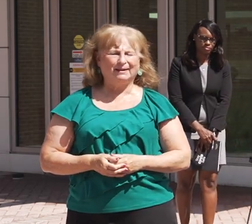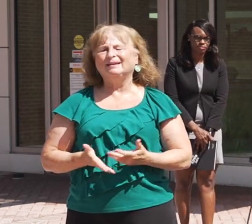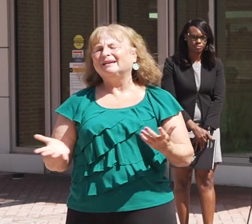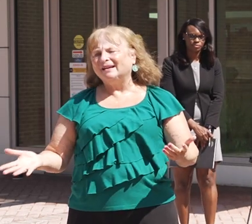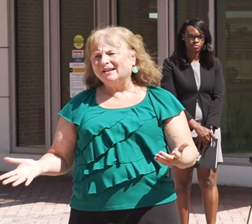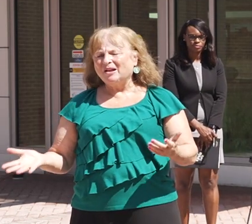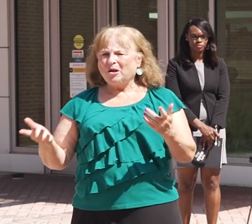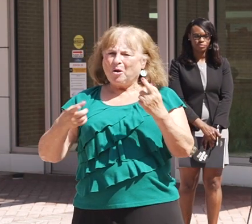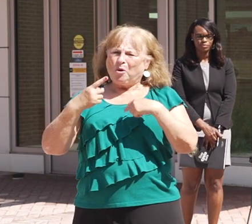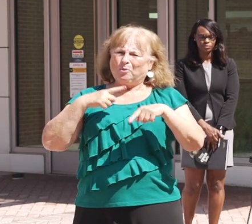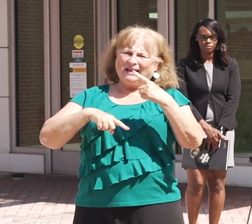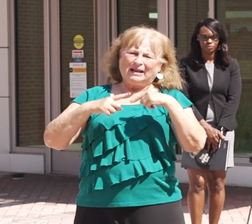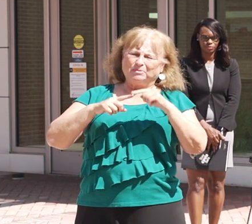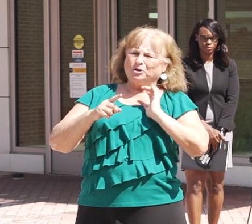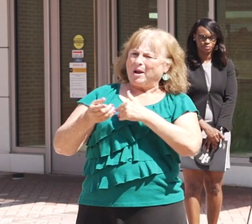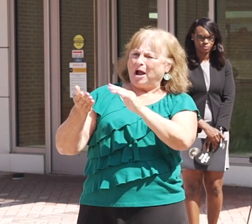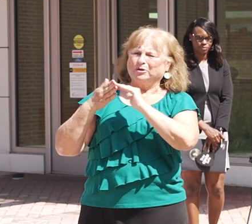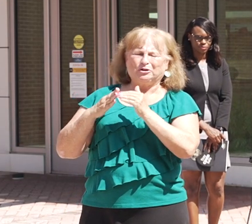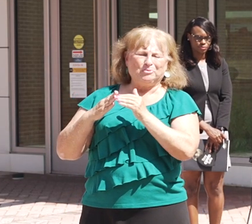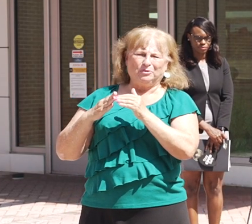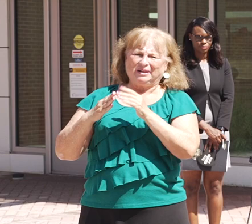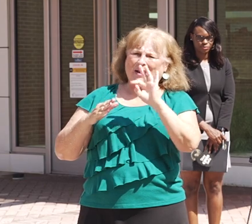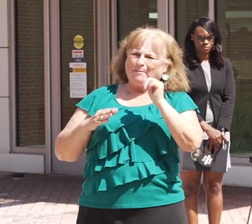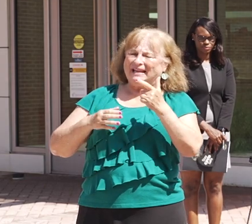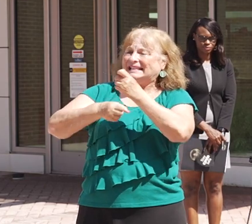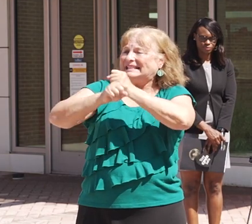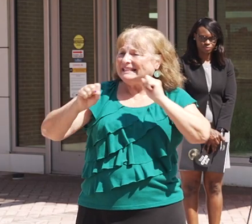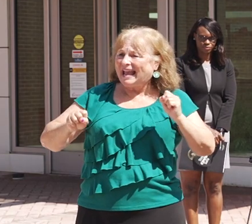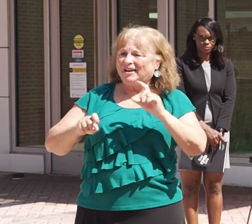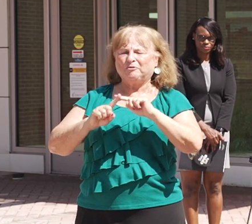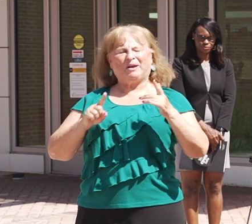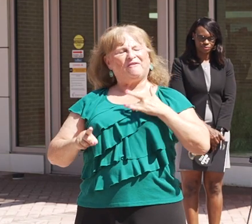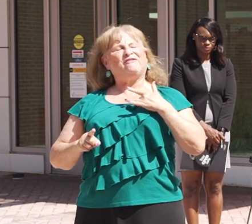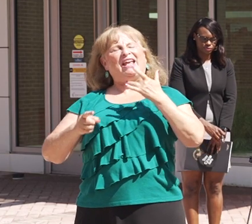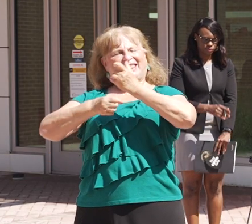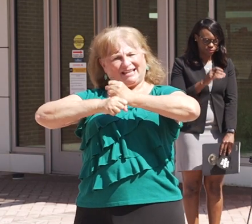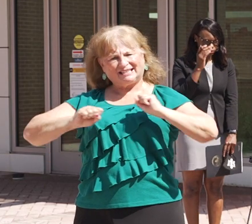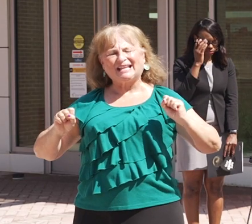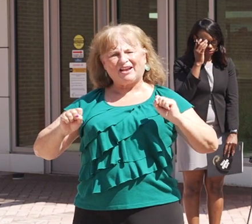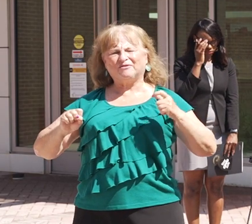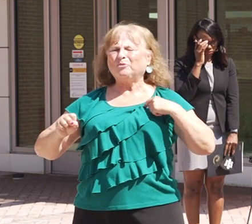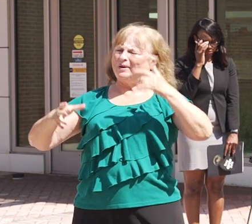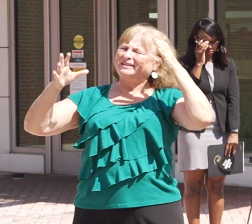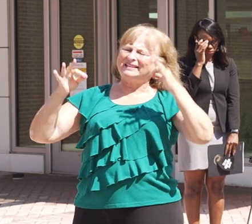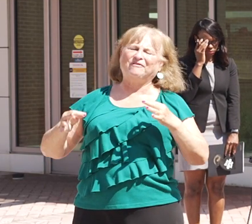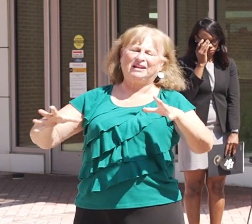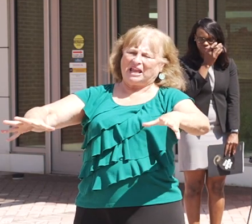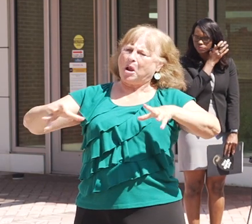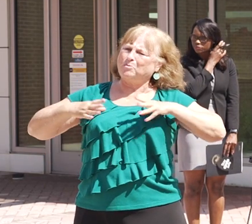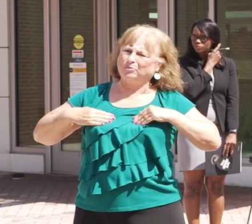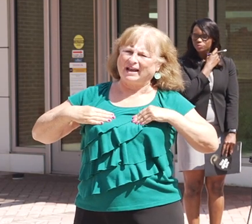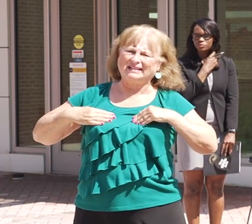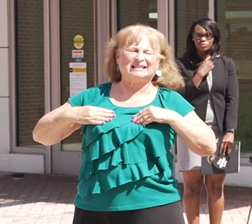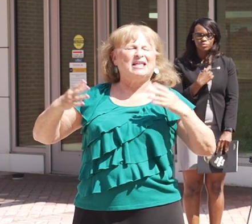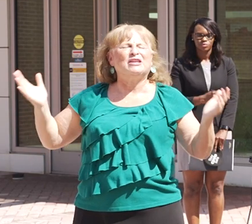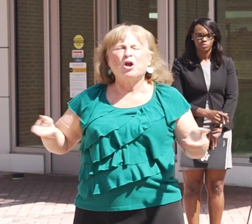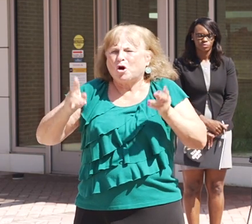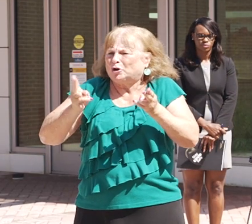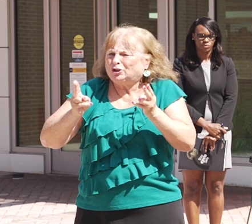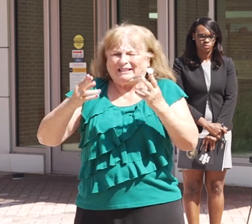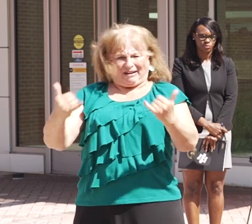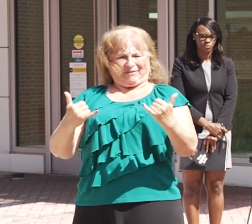When it comes to our community not only being safe but feeling safe, we definitely embrace the fierce urgency of